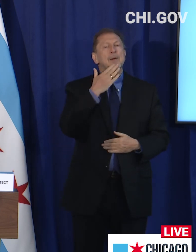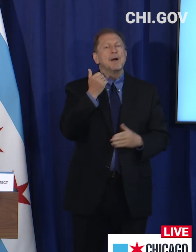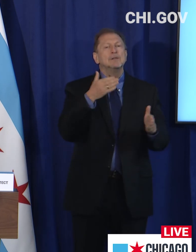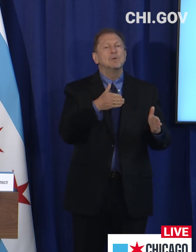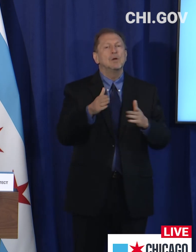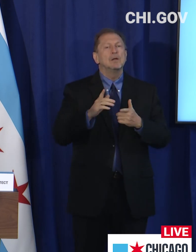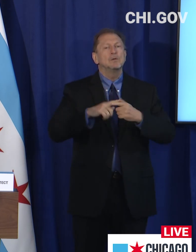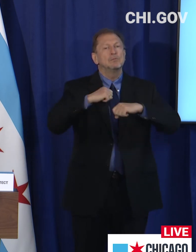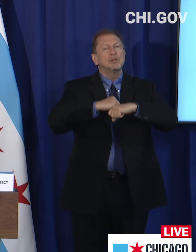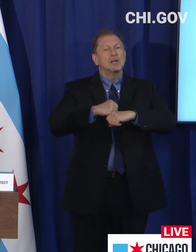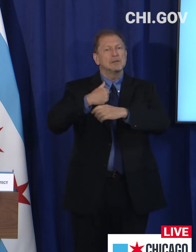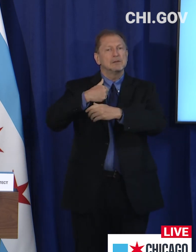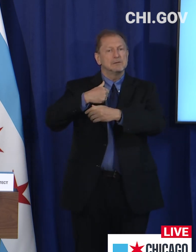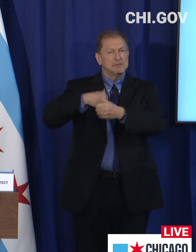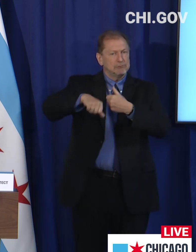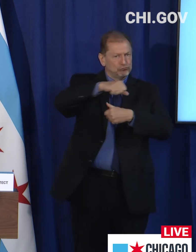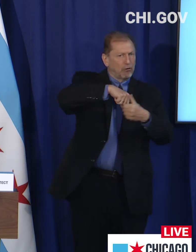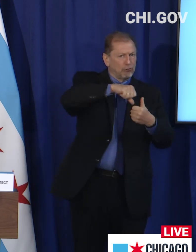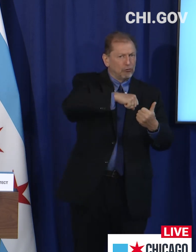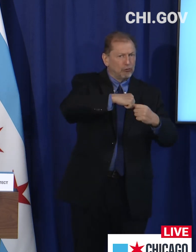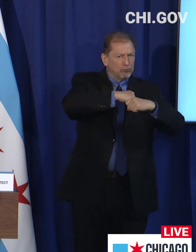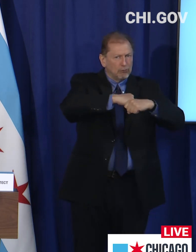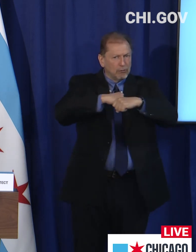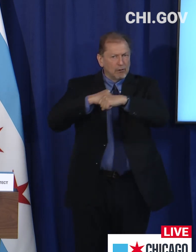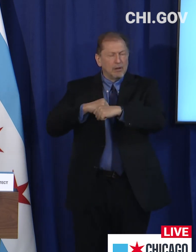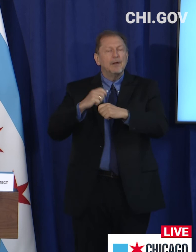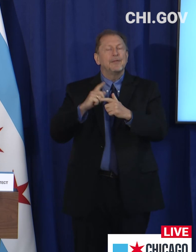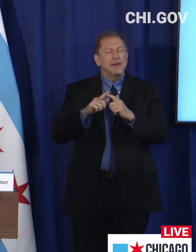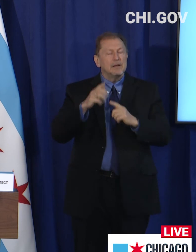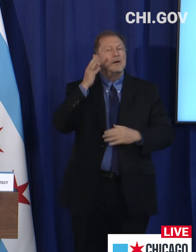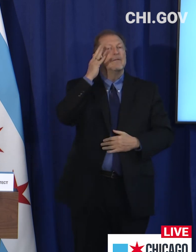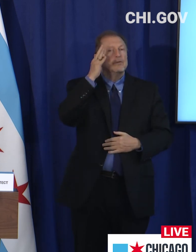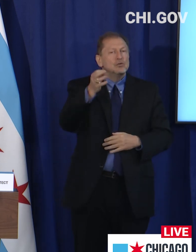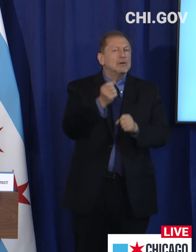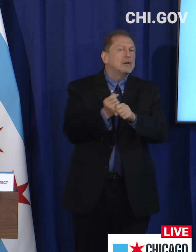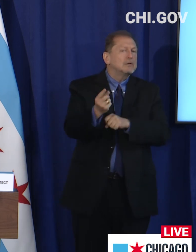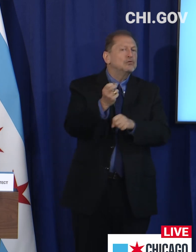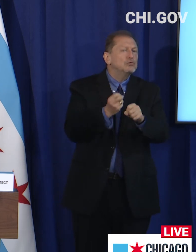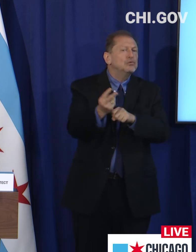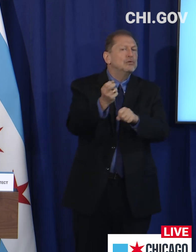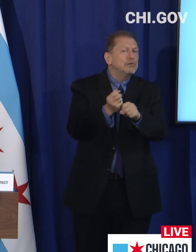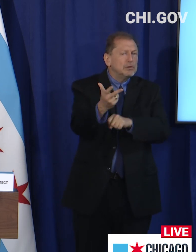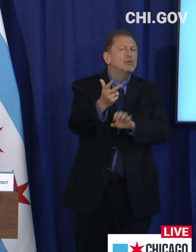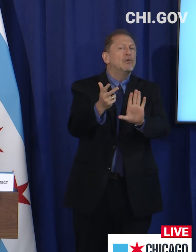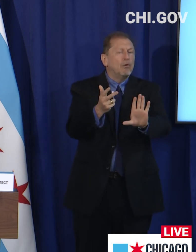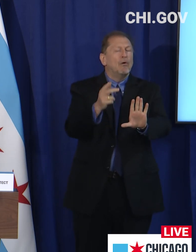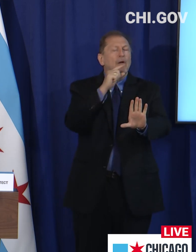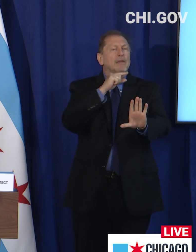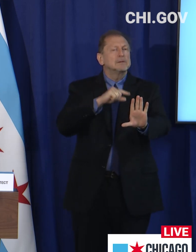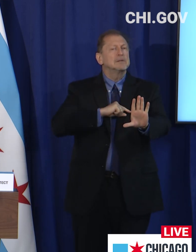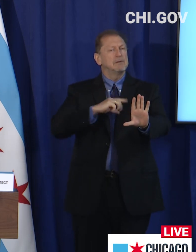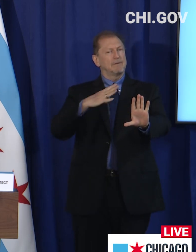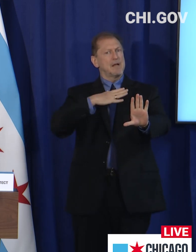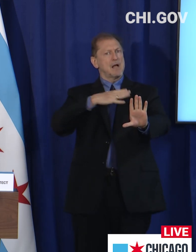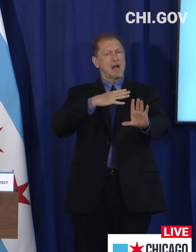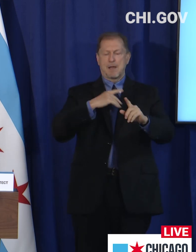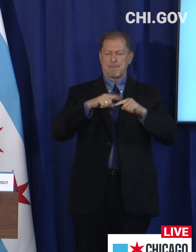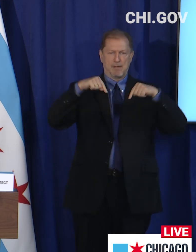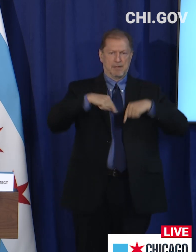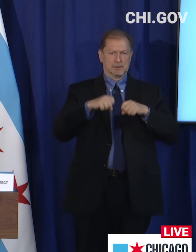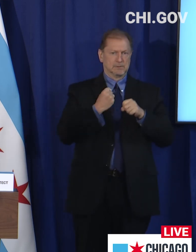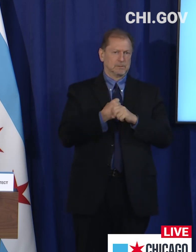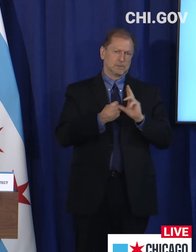and celebrate future Thanksgivings together. It is truly a sacrifice for sure, but in my